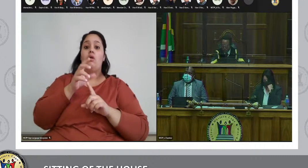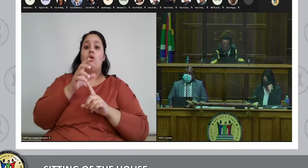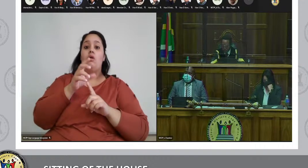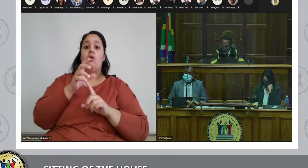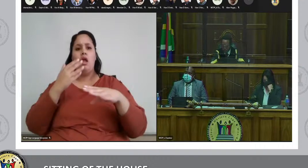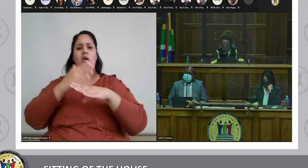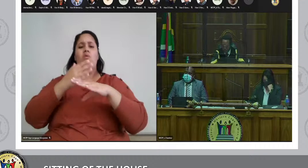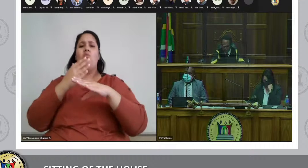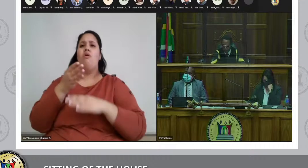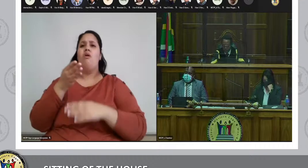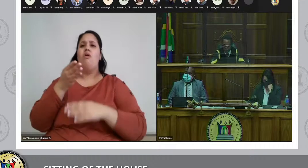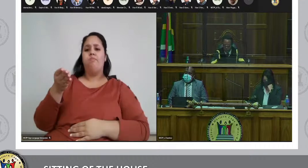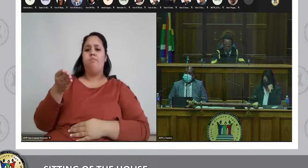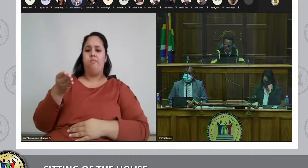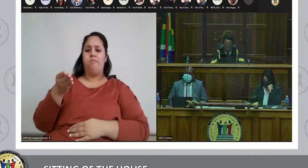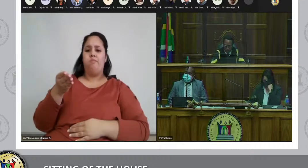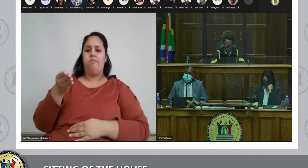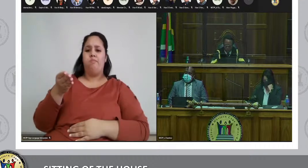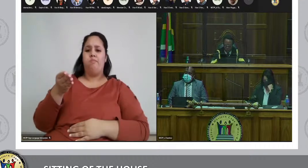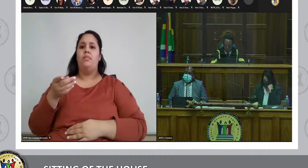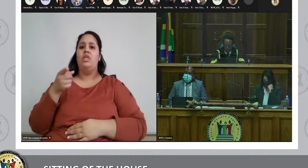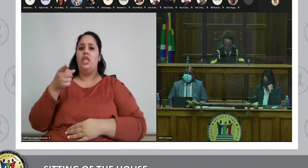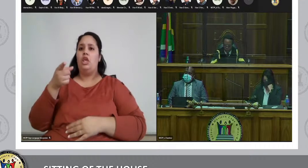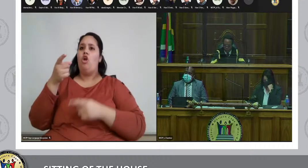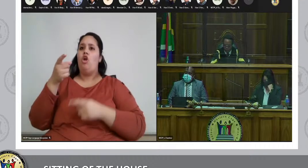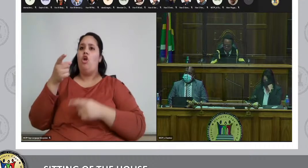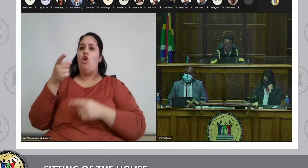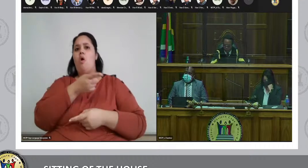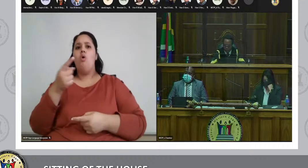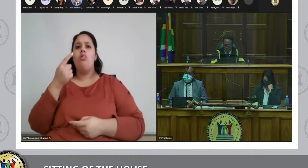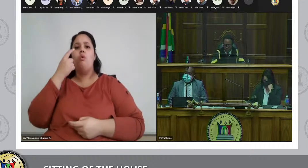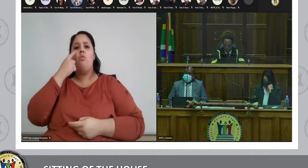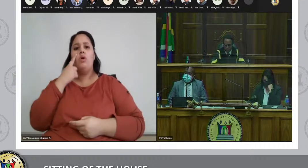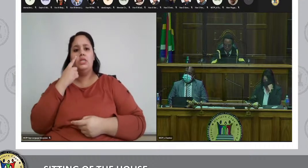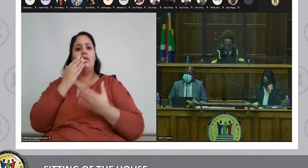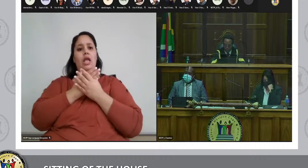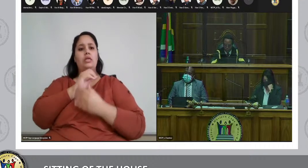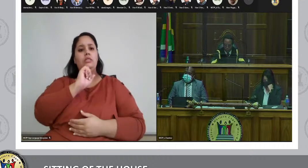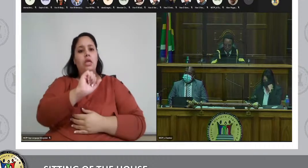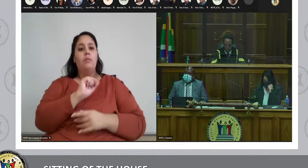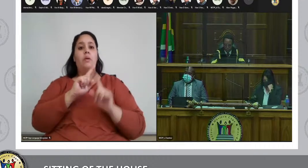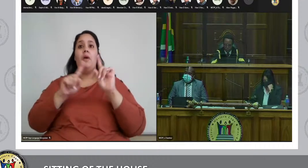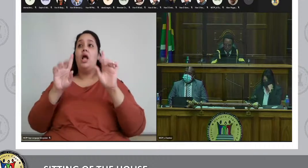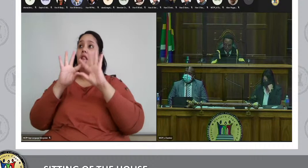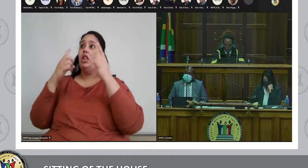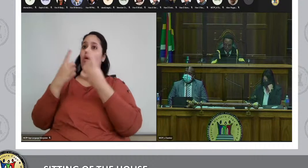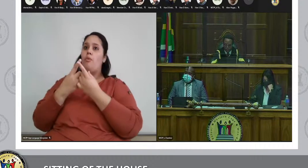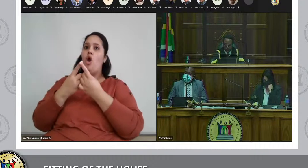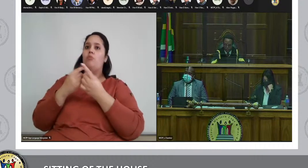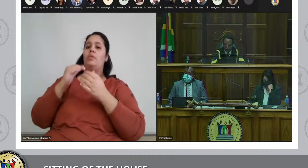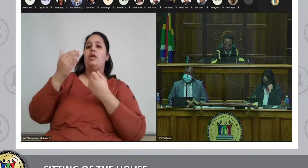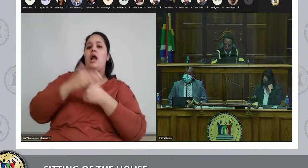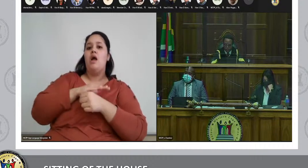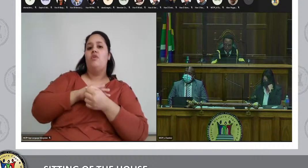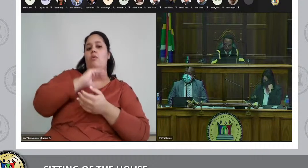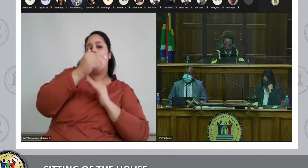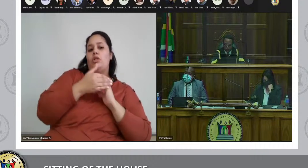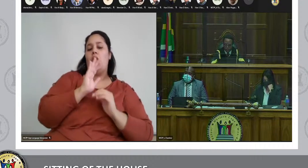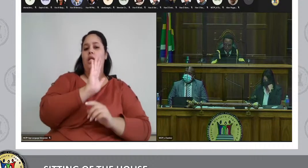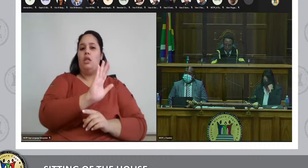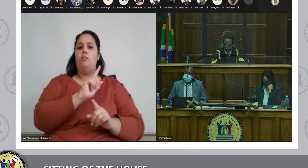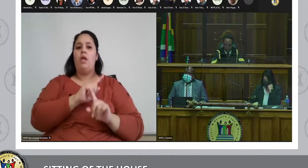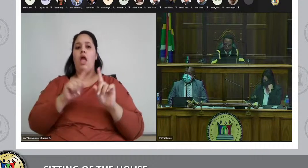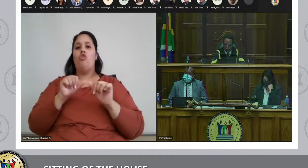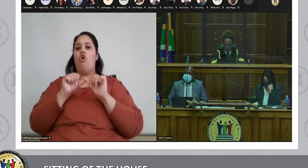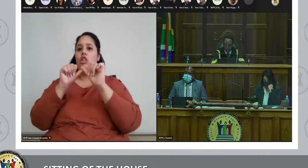desk, in control of the witnesses in the case, while his department closes ranks to protect him and continues to